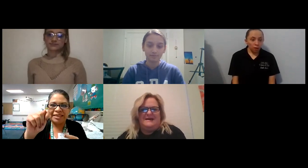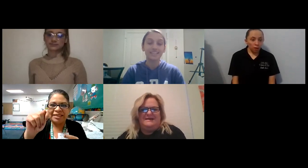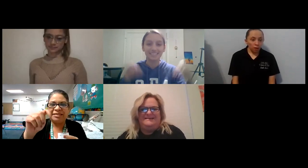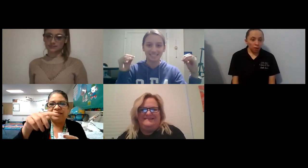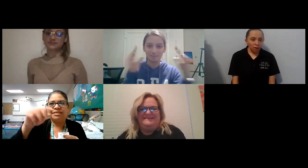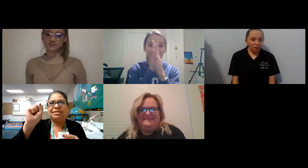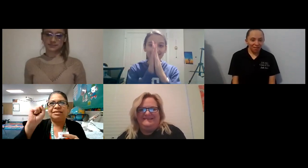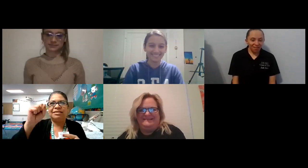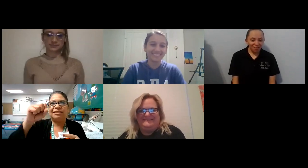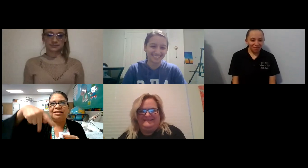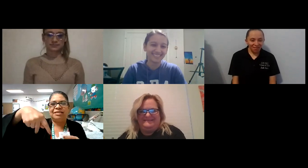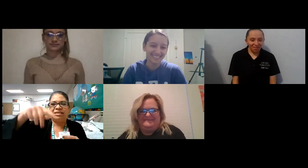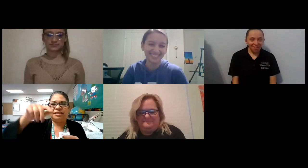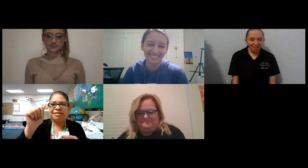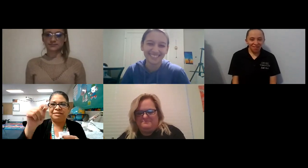fat. That.